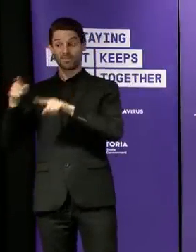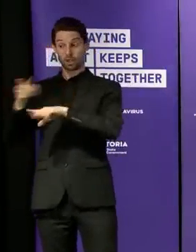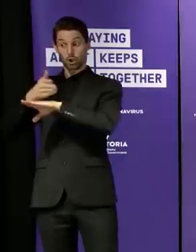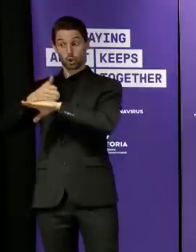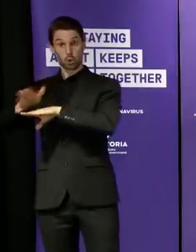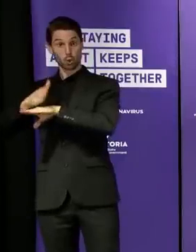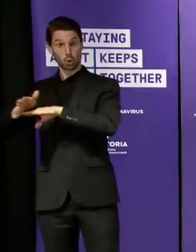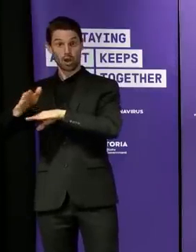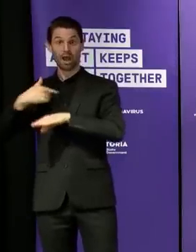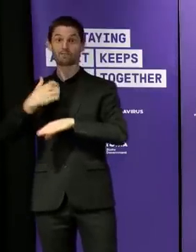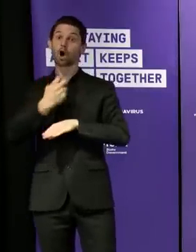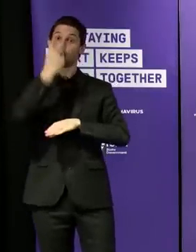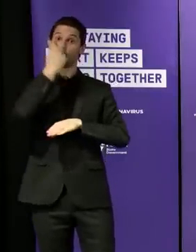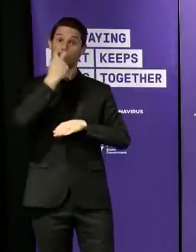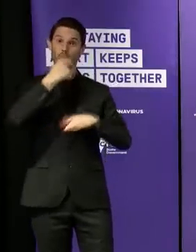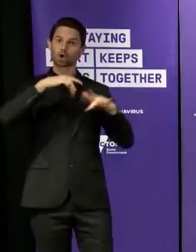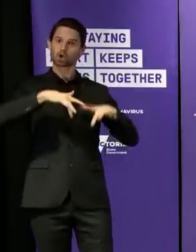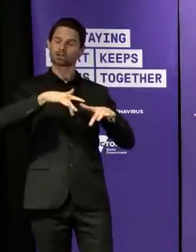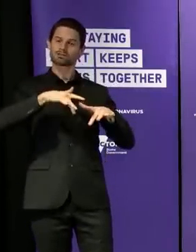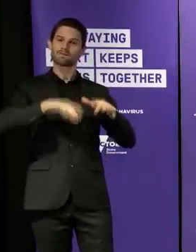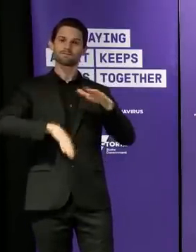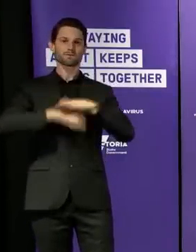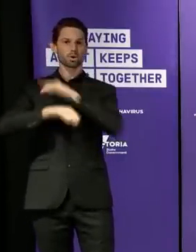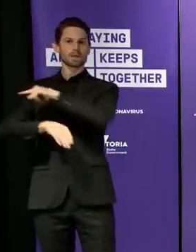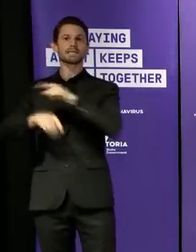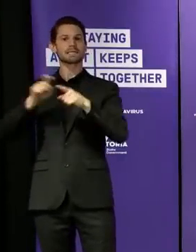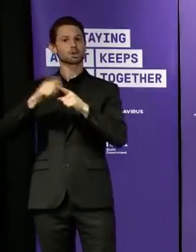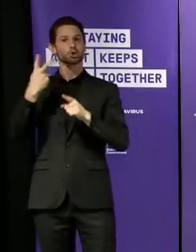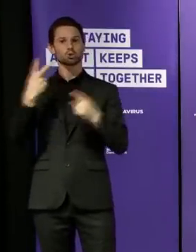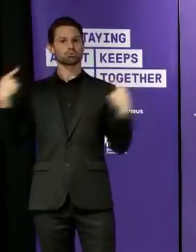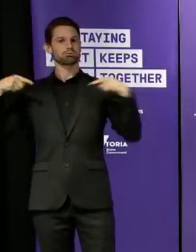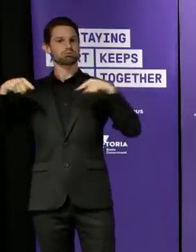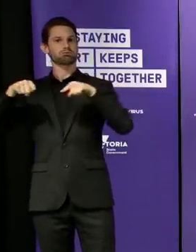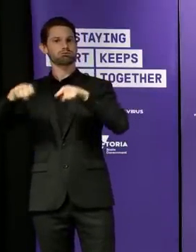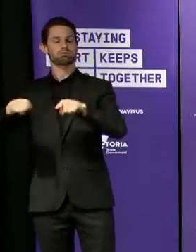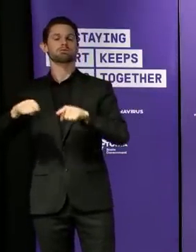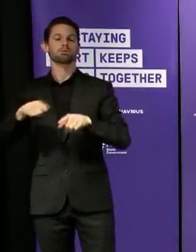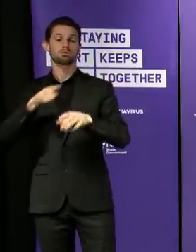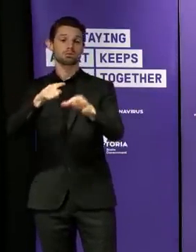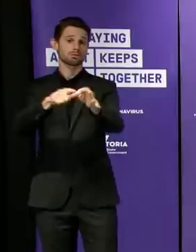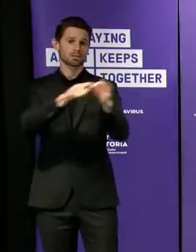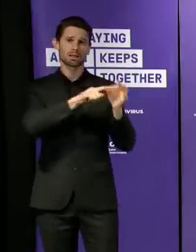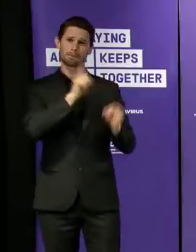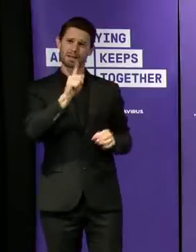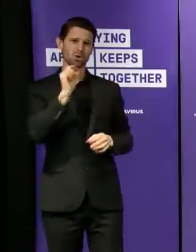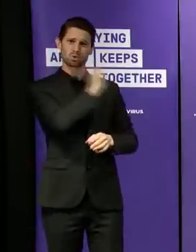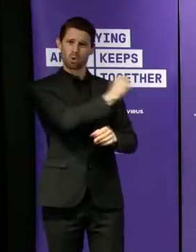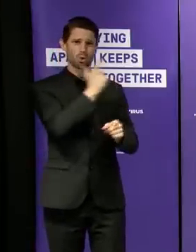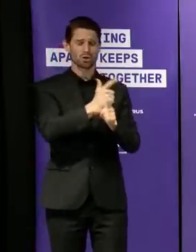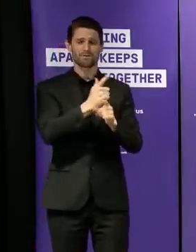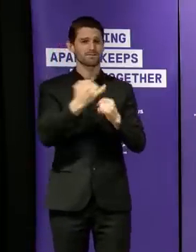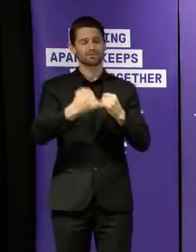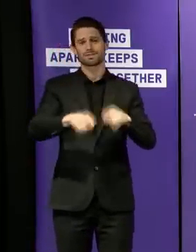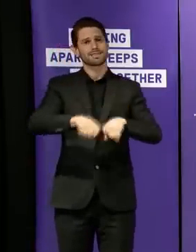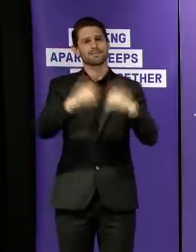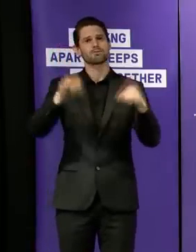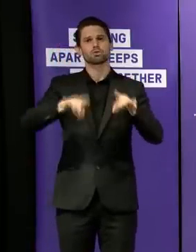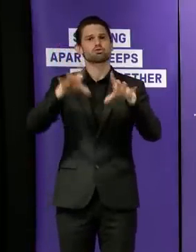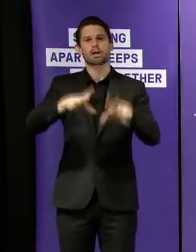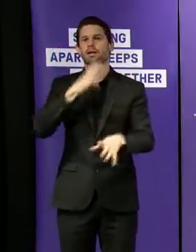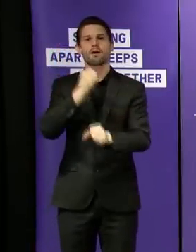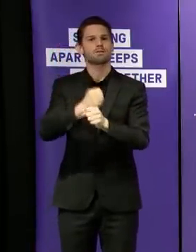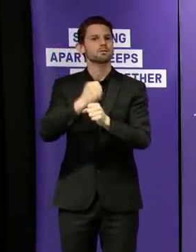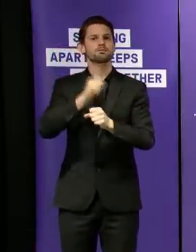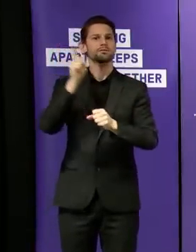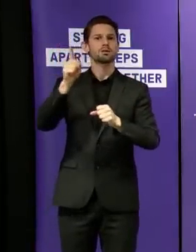itself, you can't put all your faith in it. Premier, how is it that your advice is just so at odds with the advice of the federal government, the federal